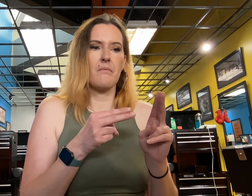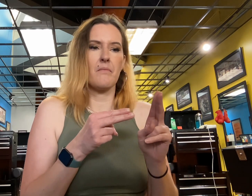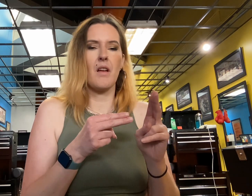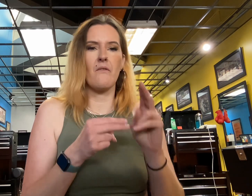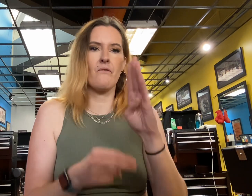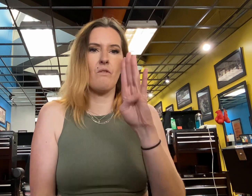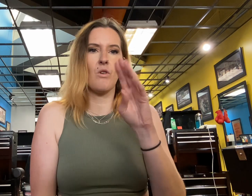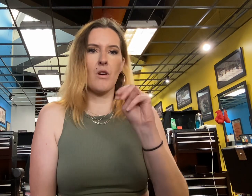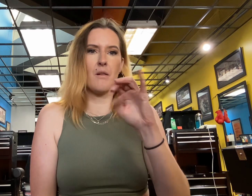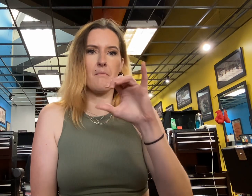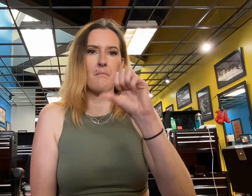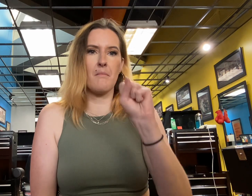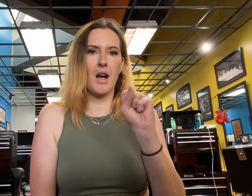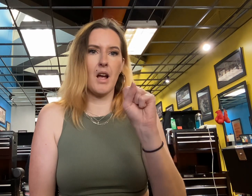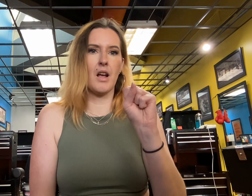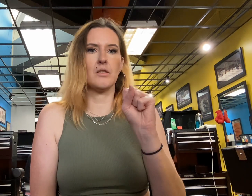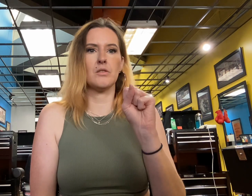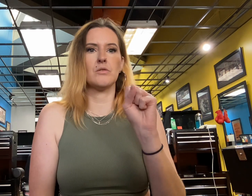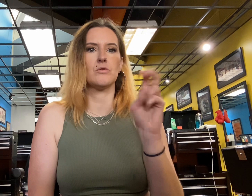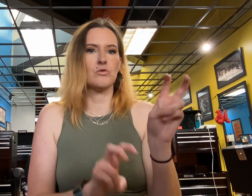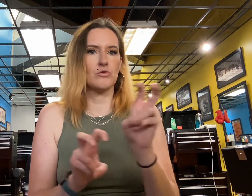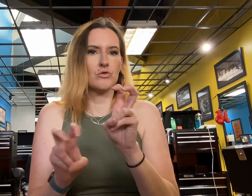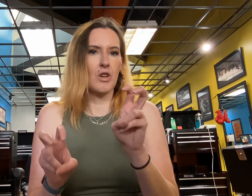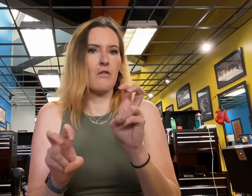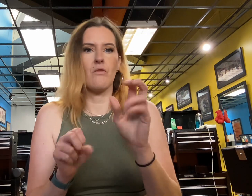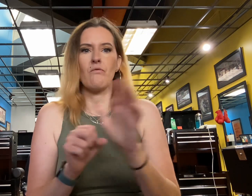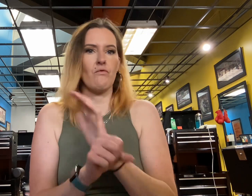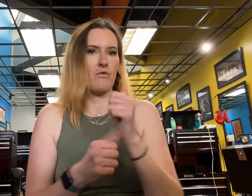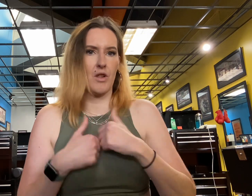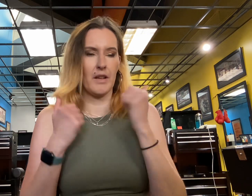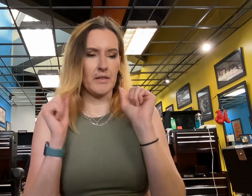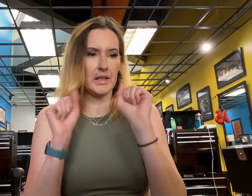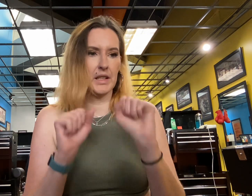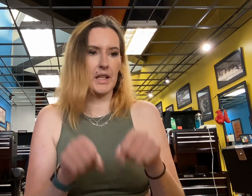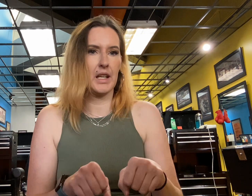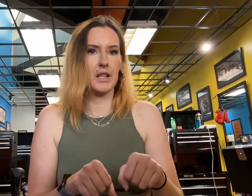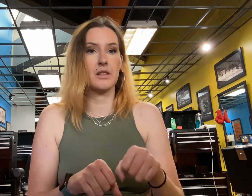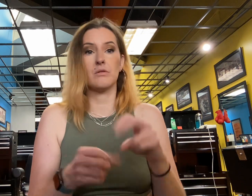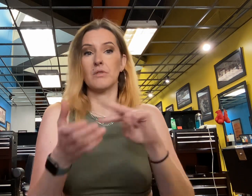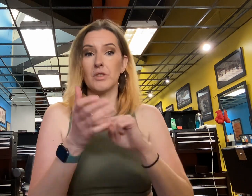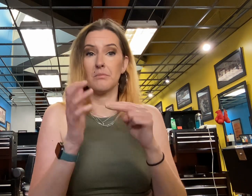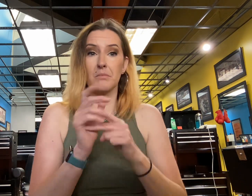biggest culprit responsible for this rapid spread is us, in more ways than one.